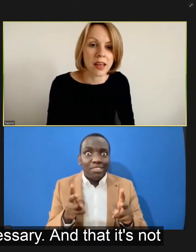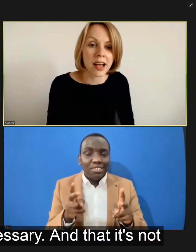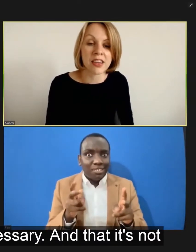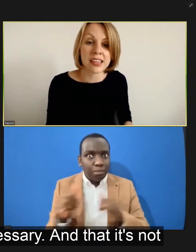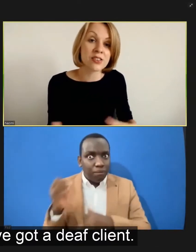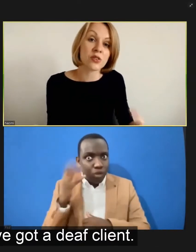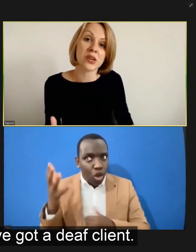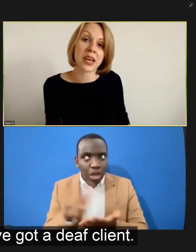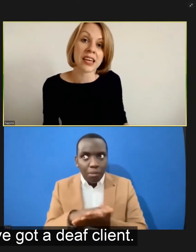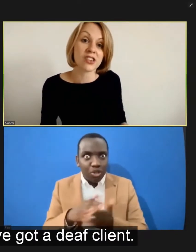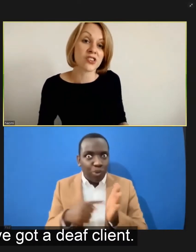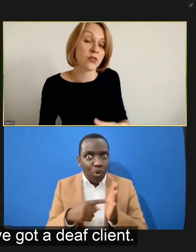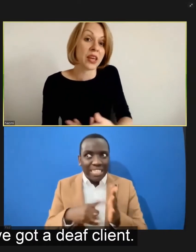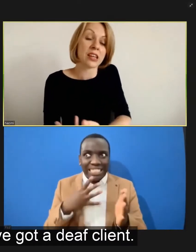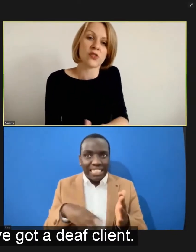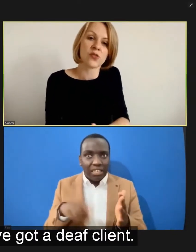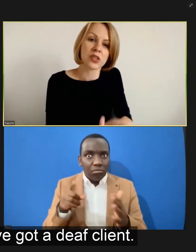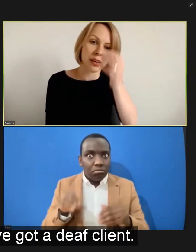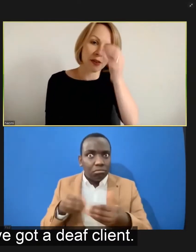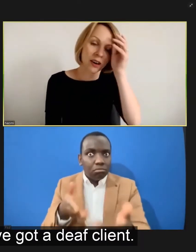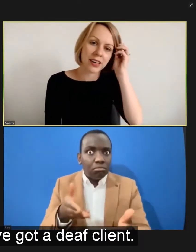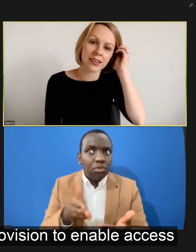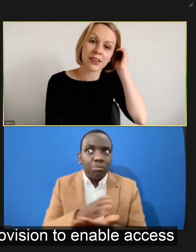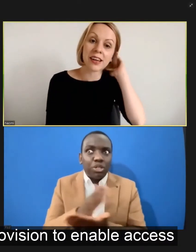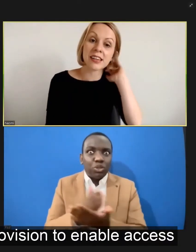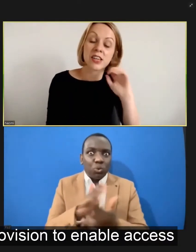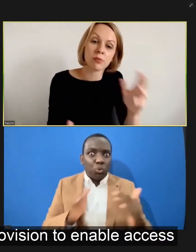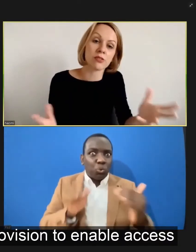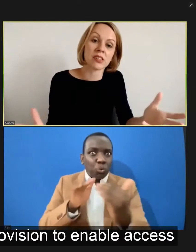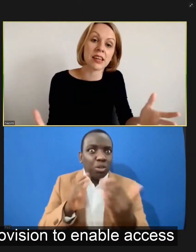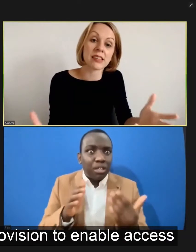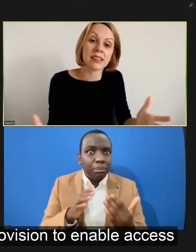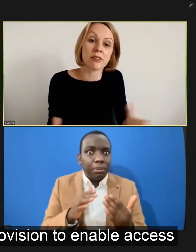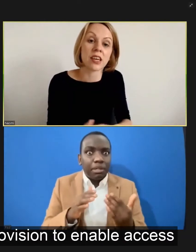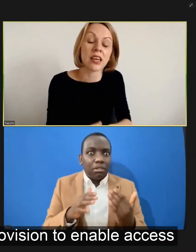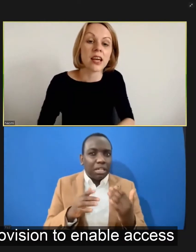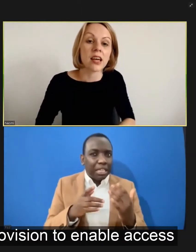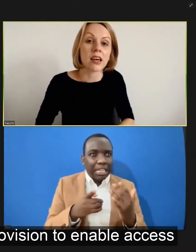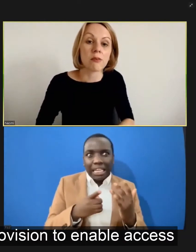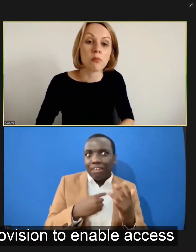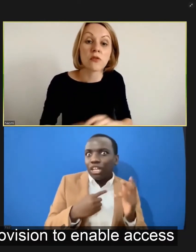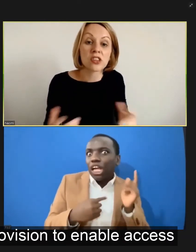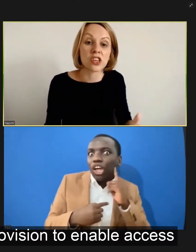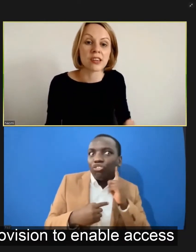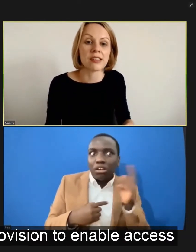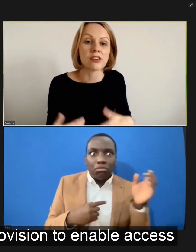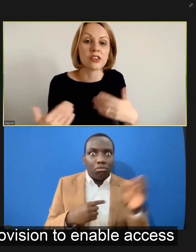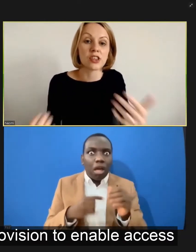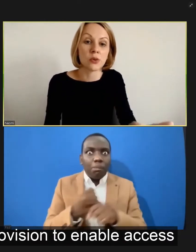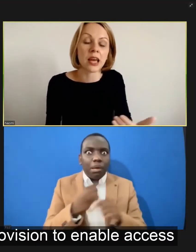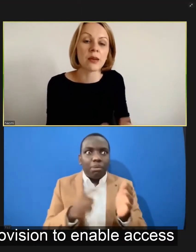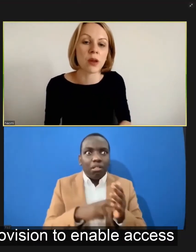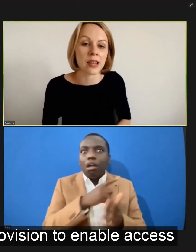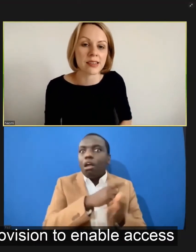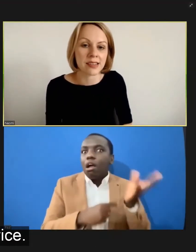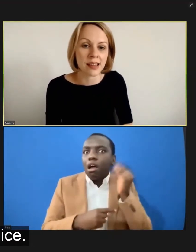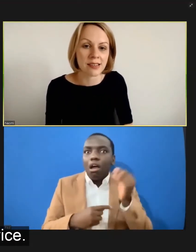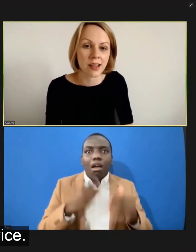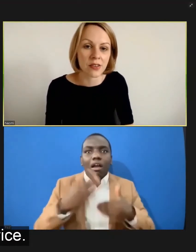and that it's not okay to just forget you've got a deaf client. An interpreter is a necessary provision